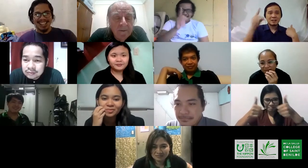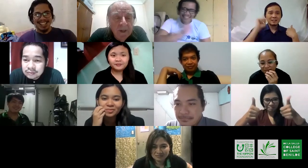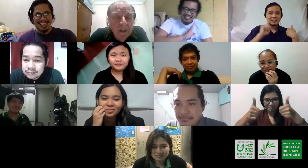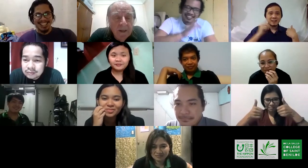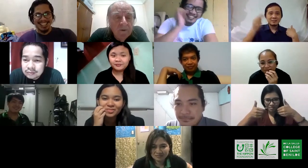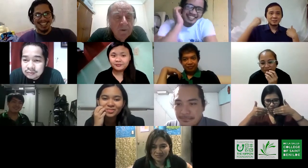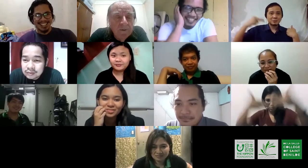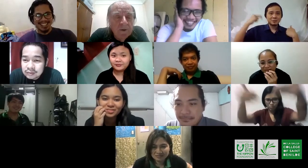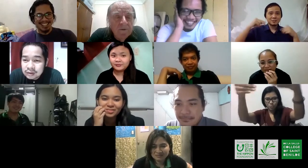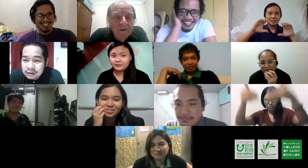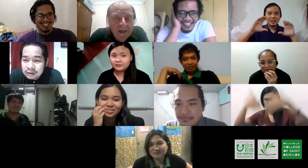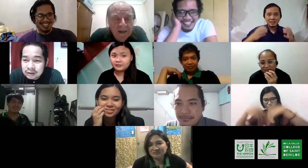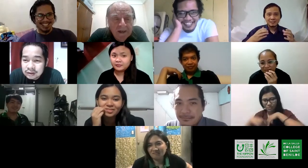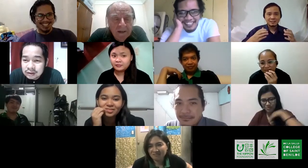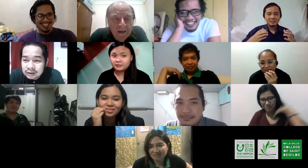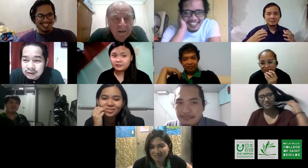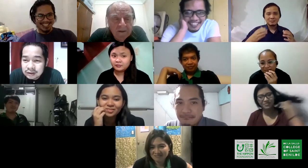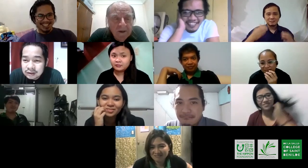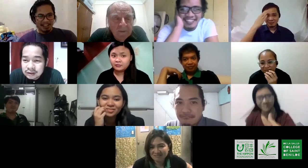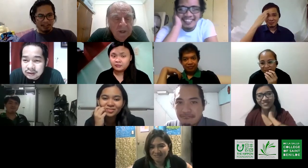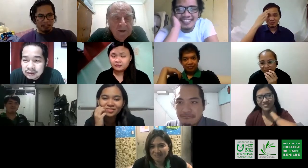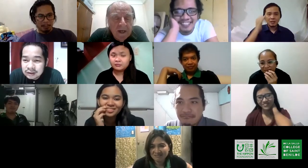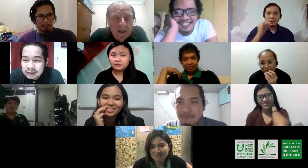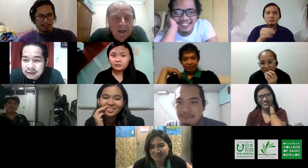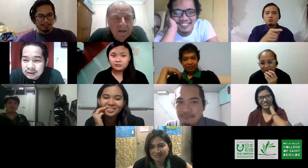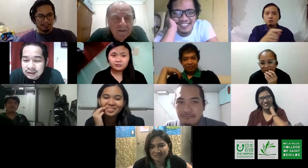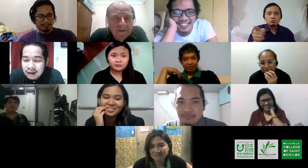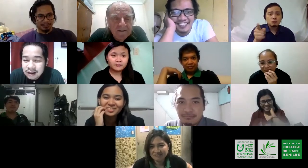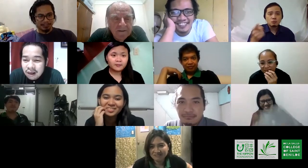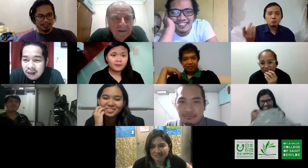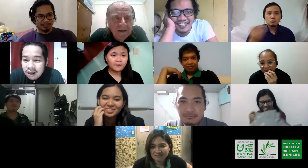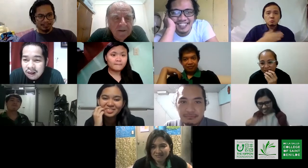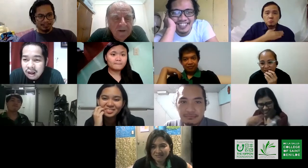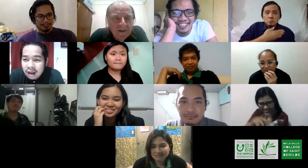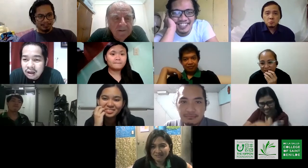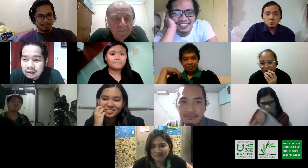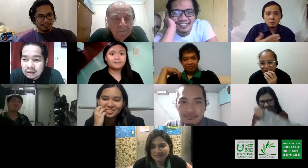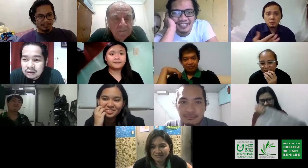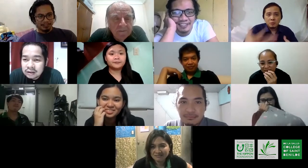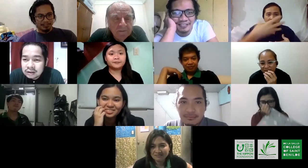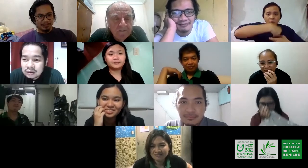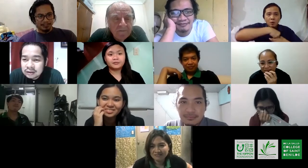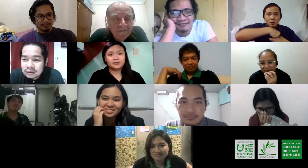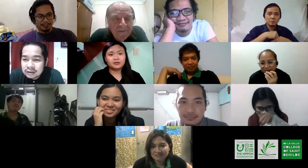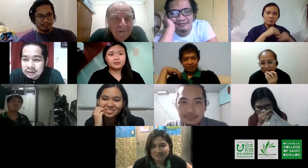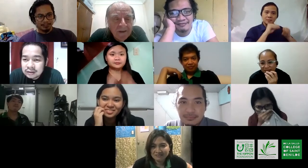with me and group 2 to help teach that class, that's fine.